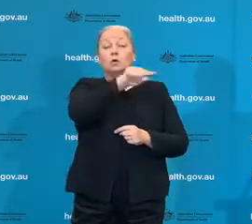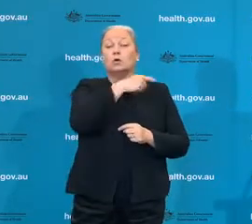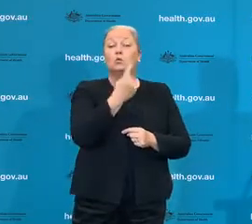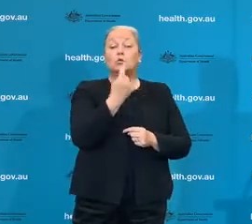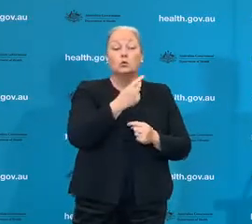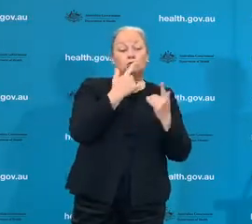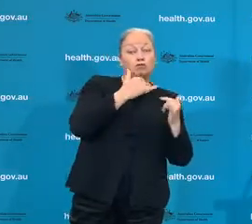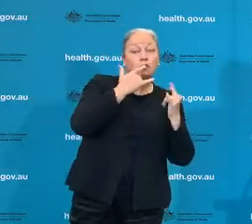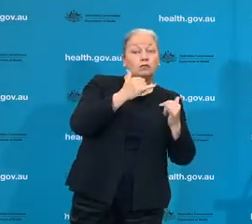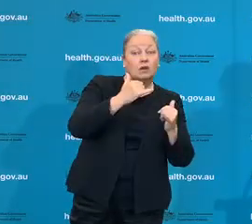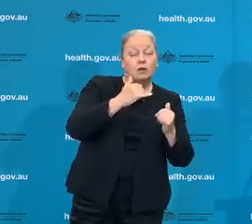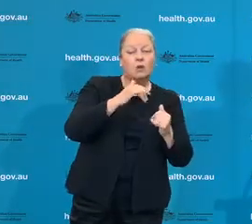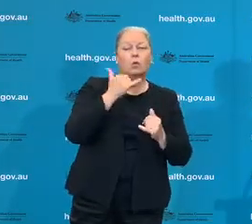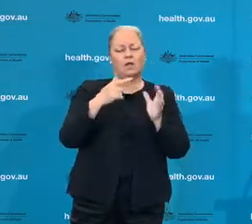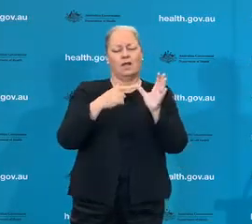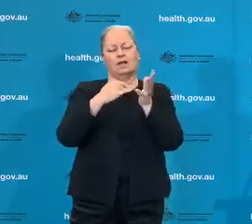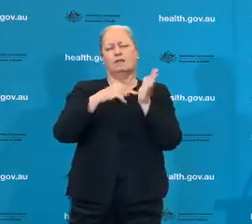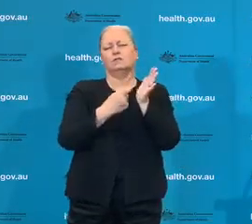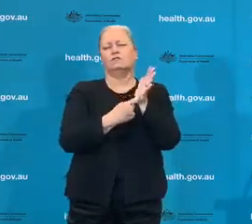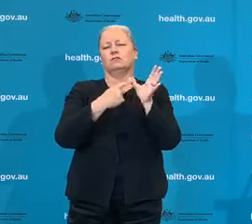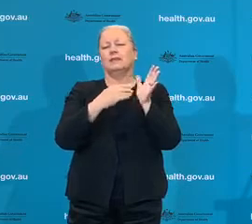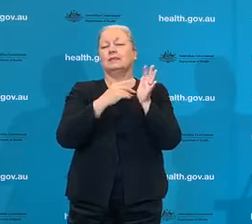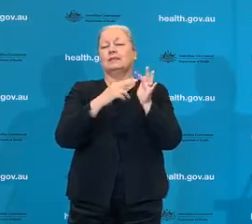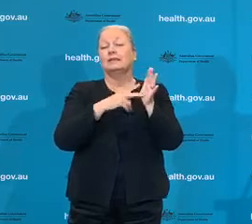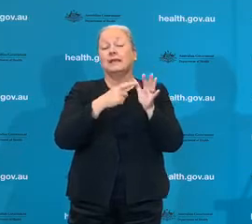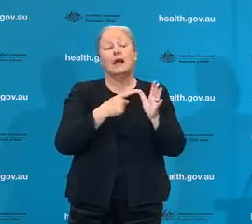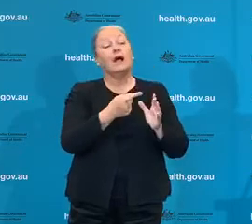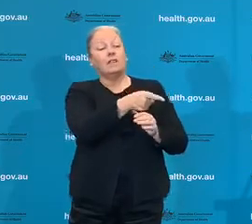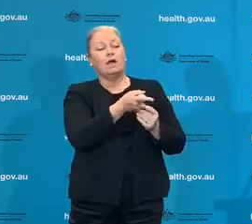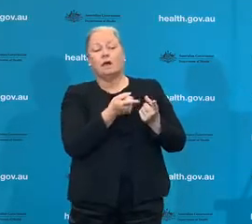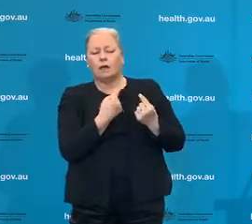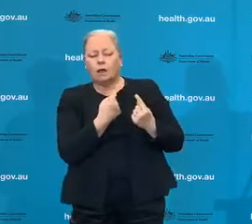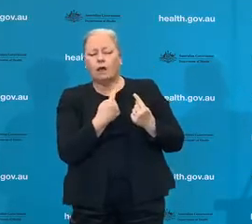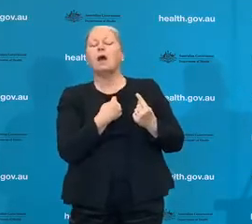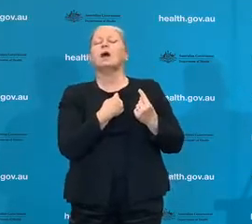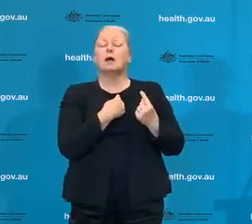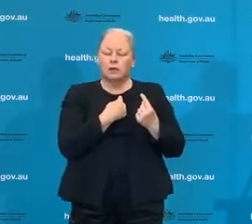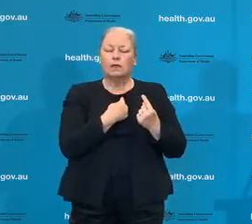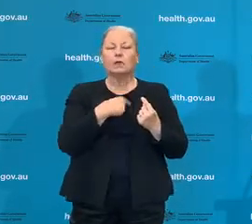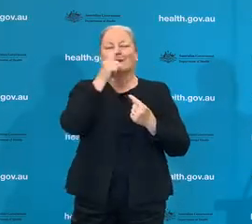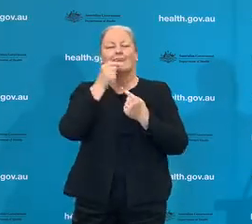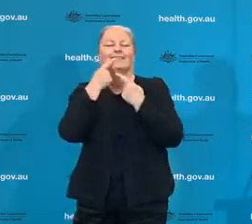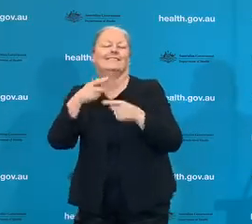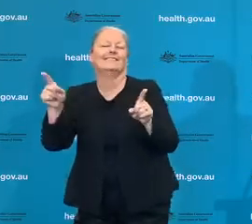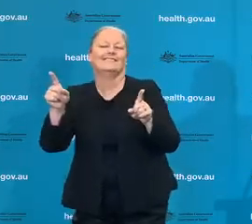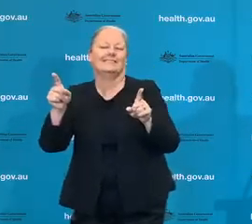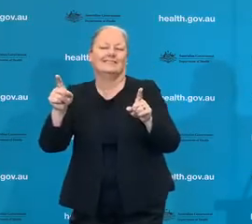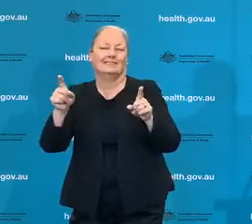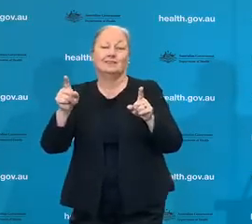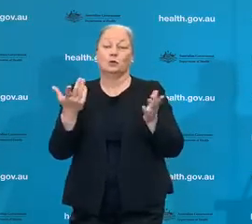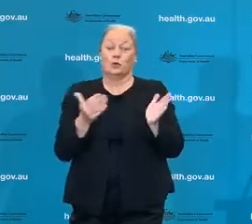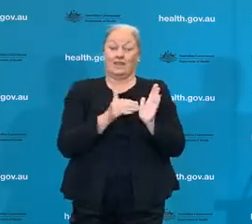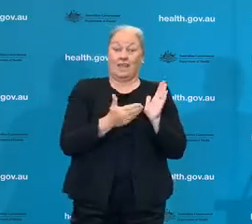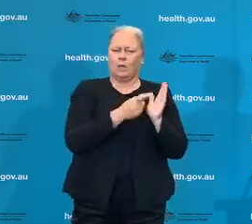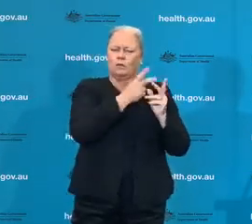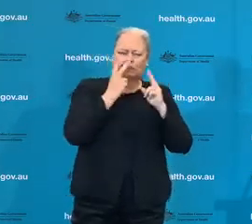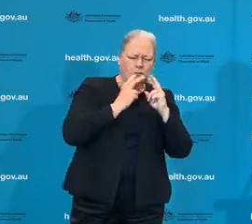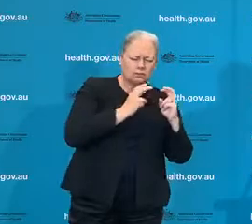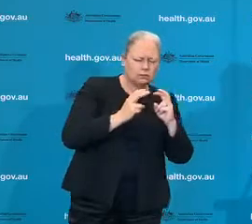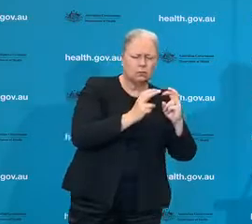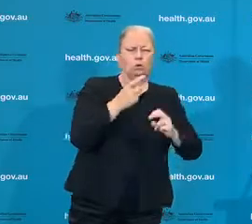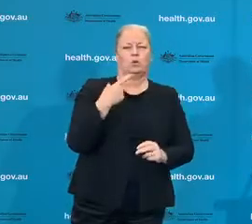or AstraZeneca about the nature of the adverse event, and that's because it's being investigated.